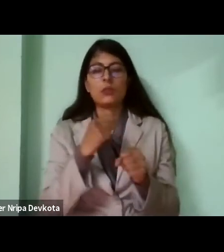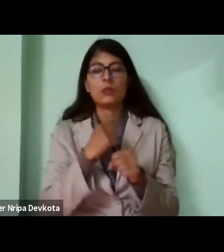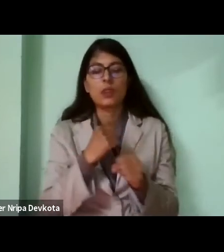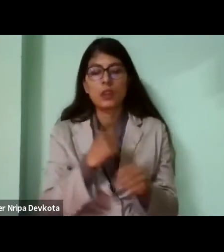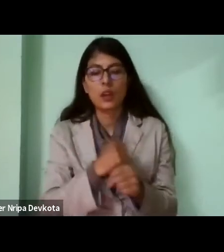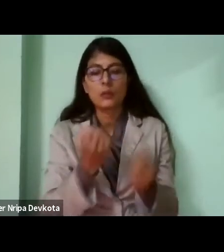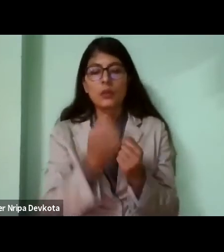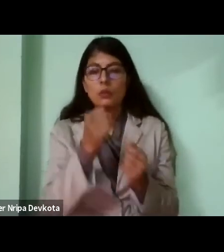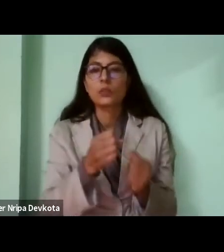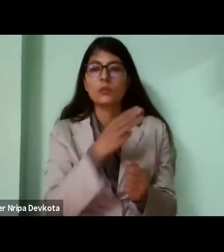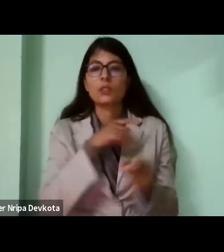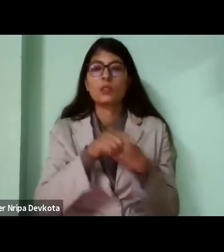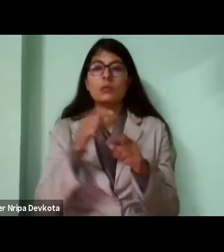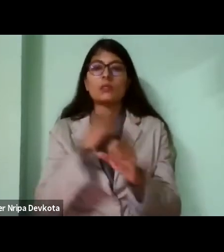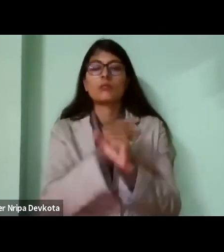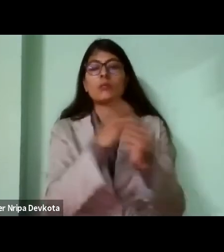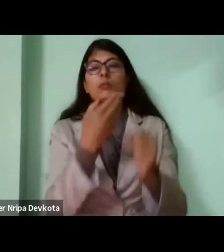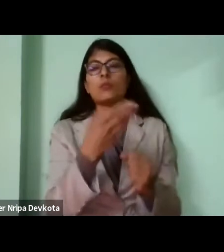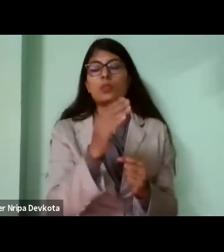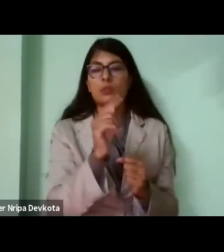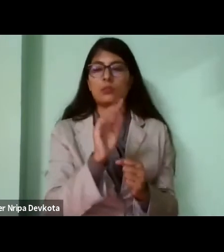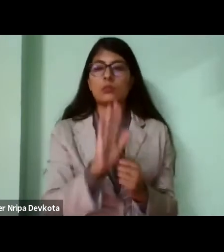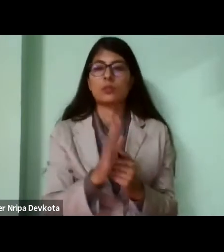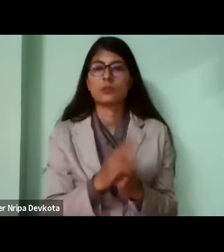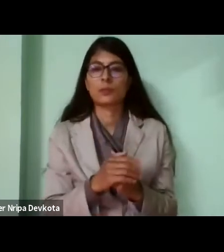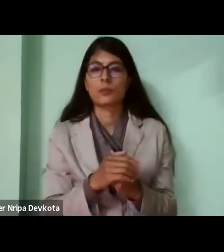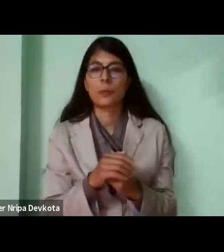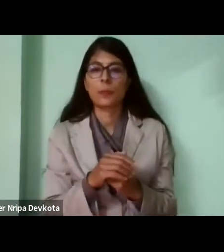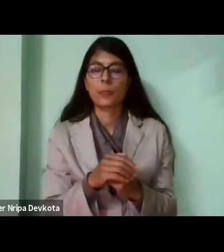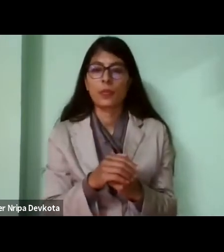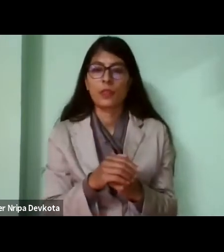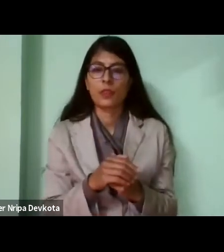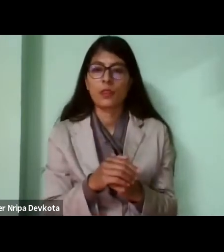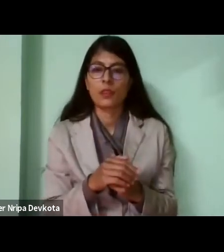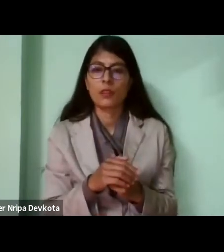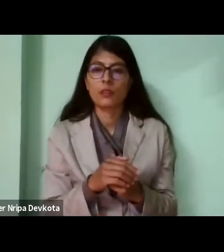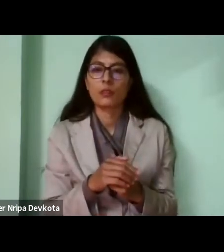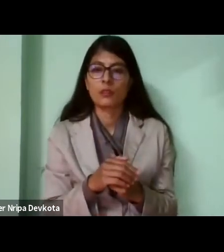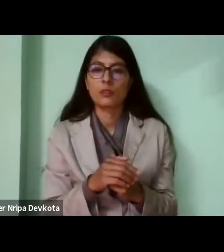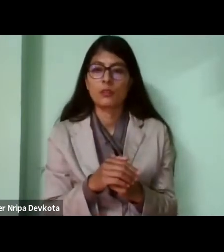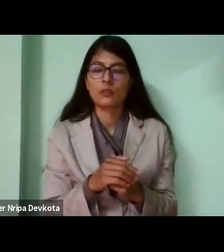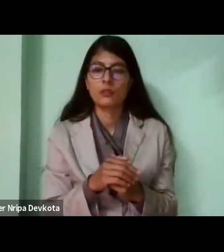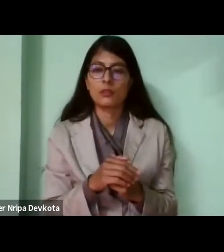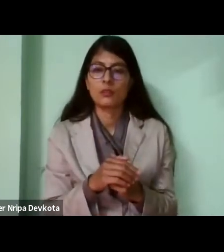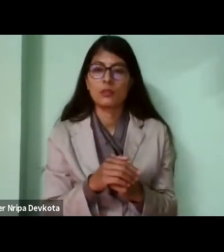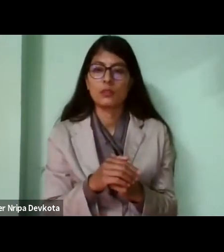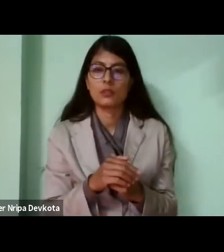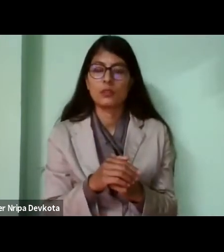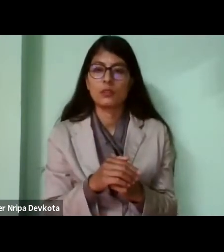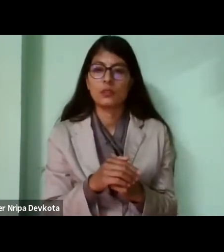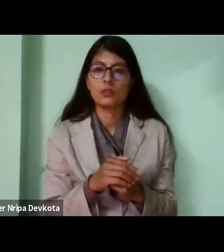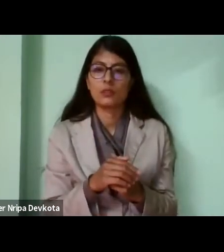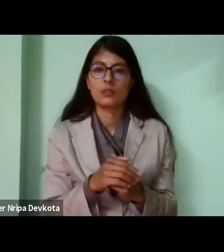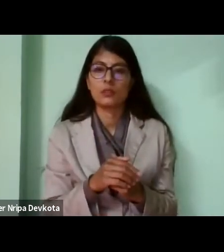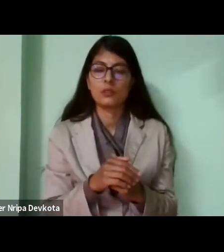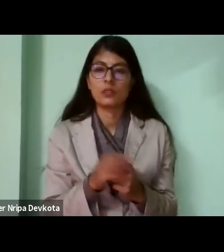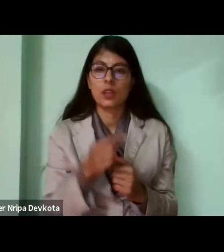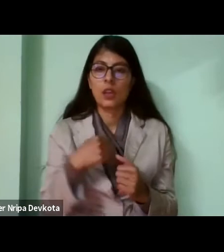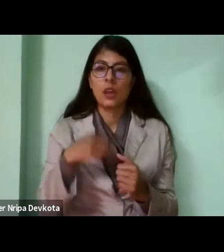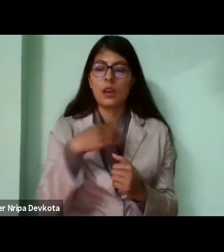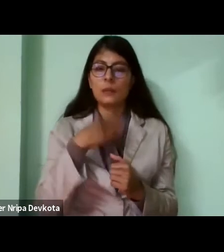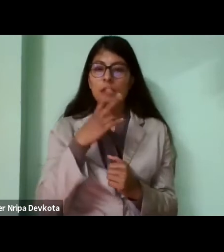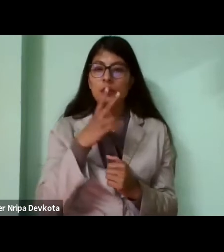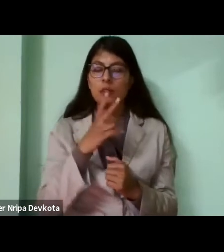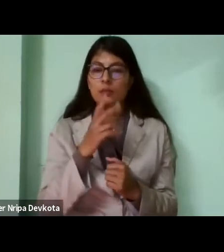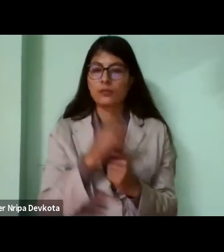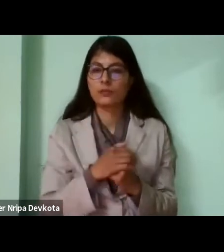is the murder cases that were really going on. And we, at a time, actually put it in place